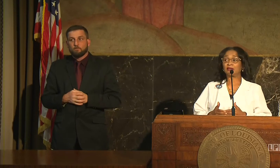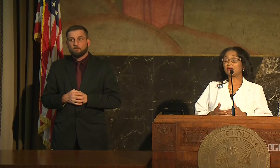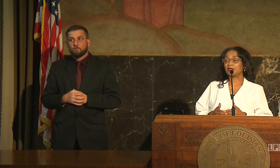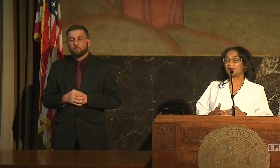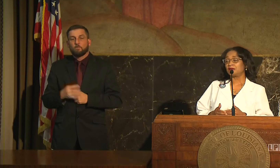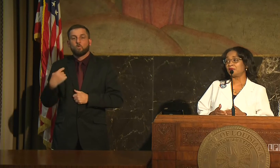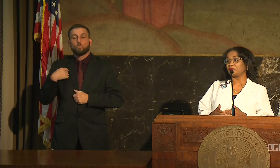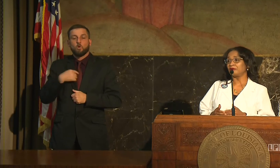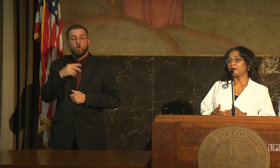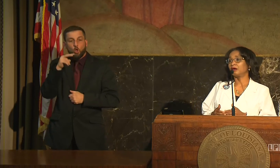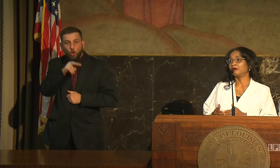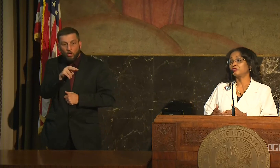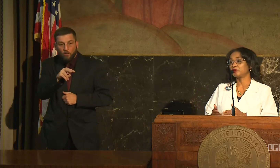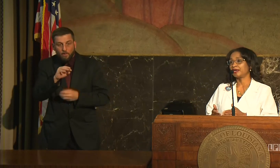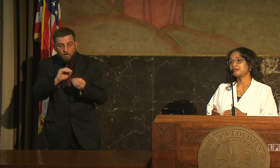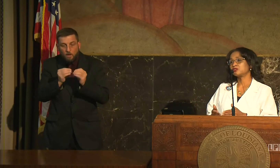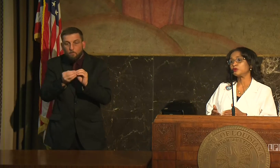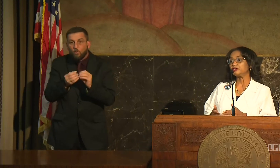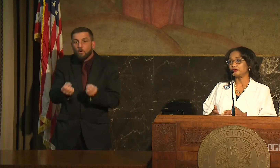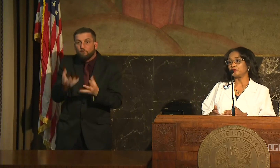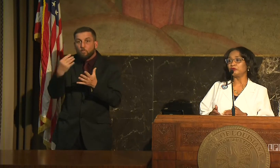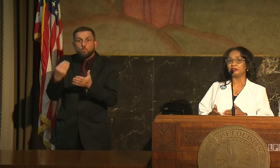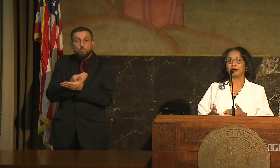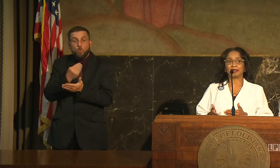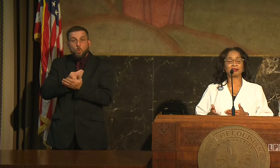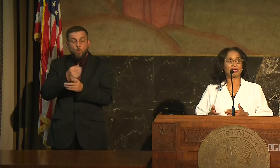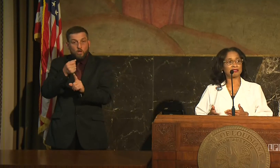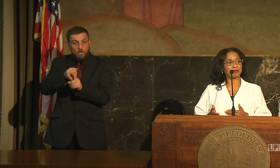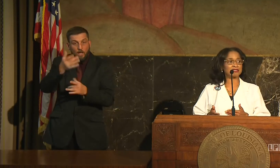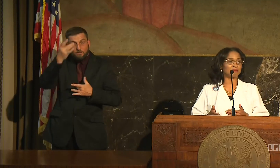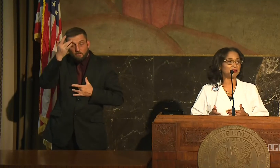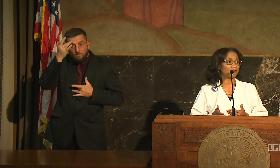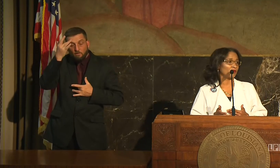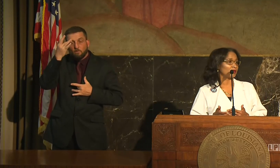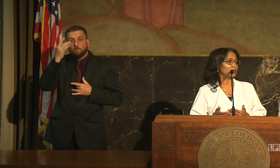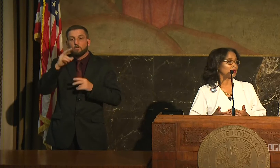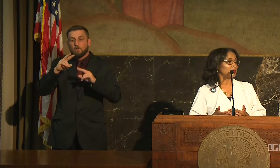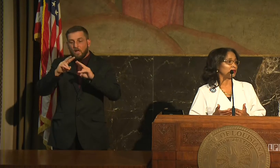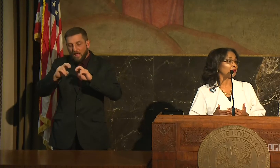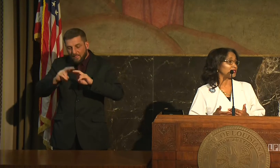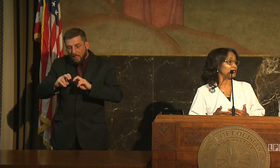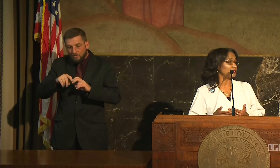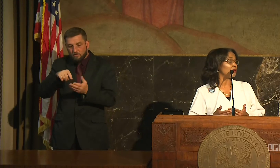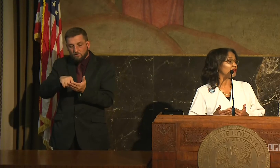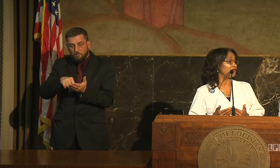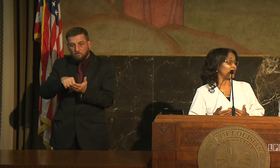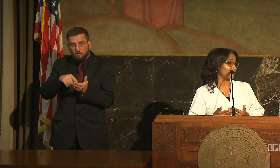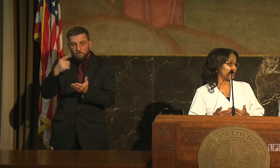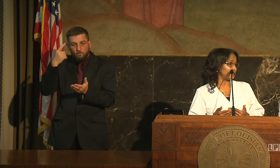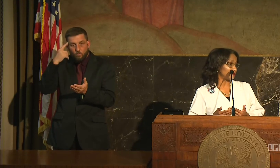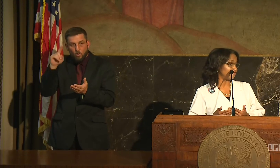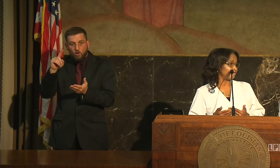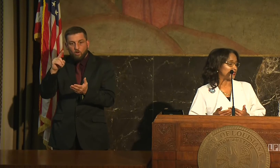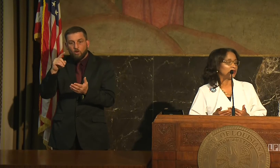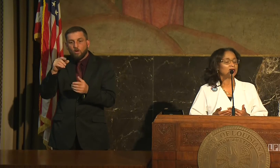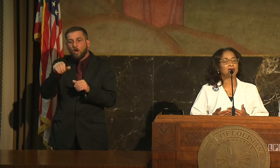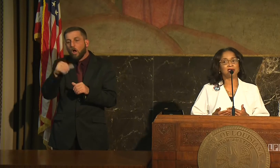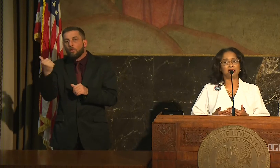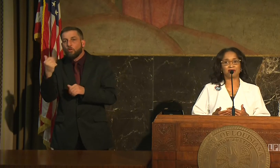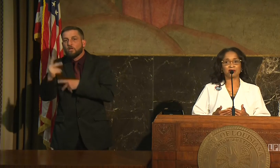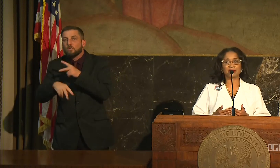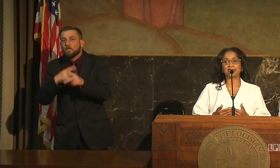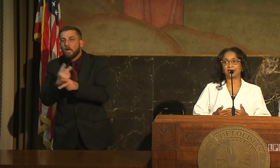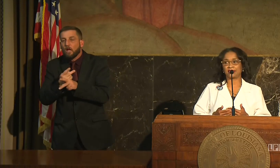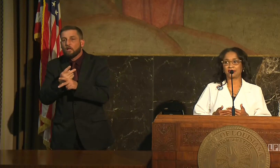As we look at the number of new cases, we do analyze specimen for the presence of variants.